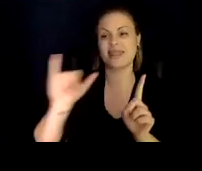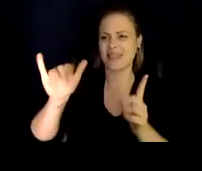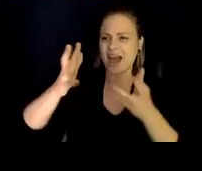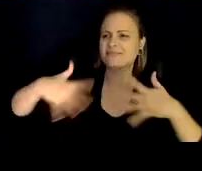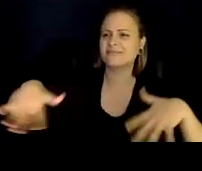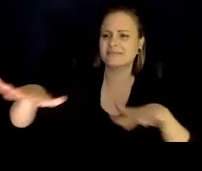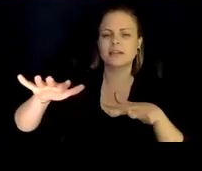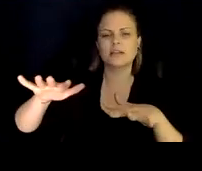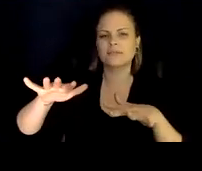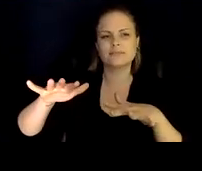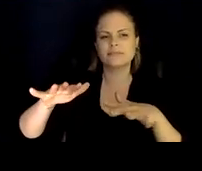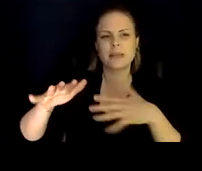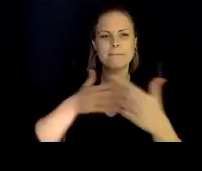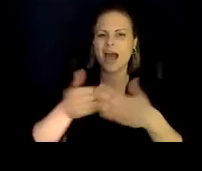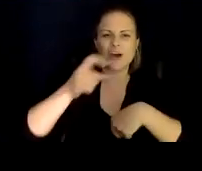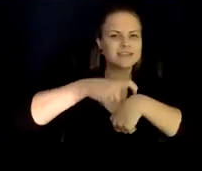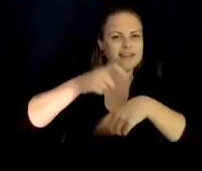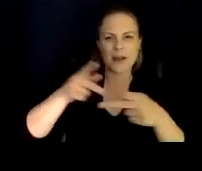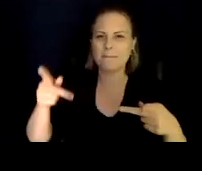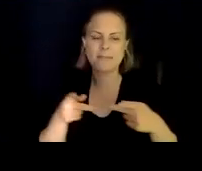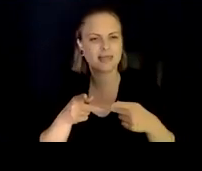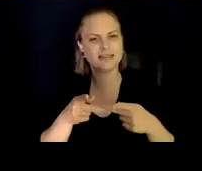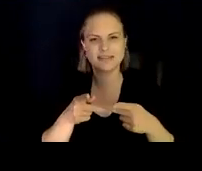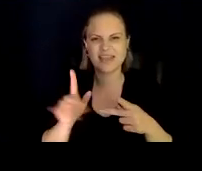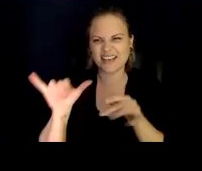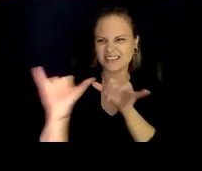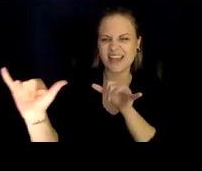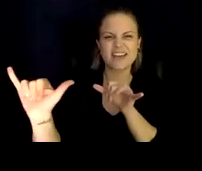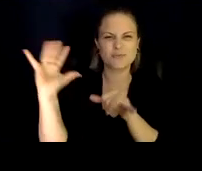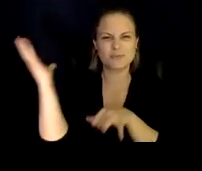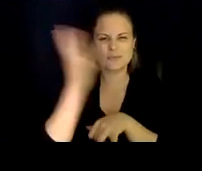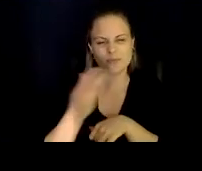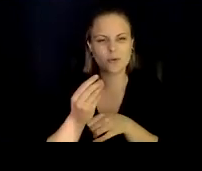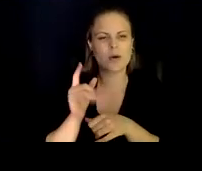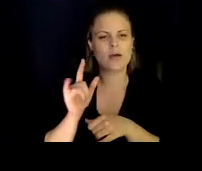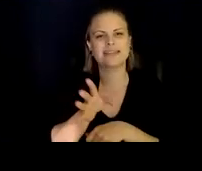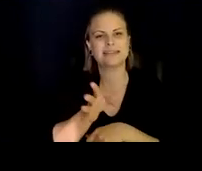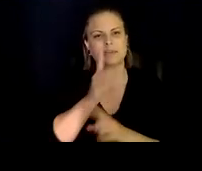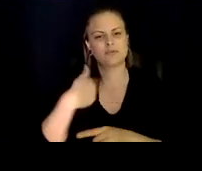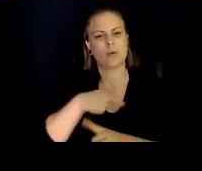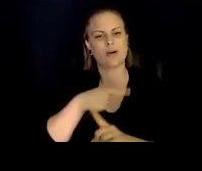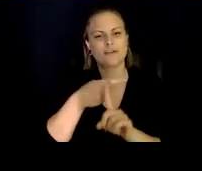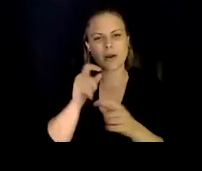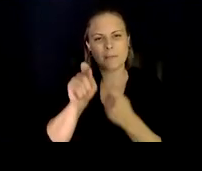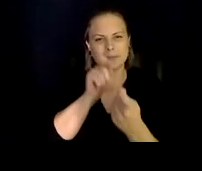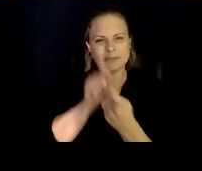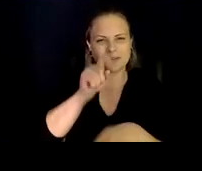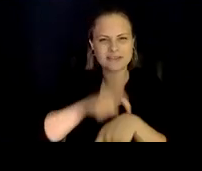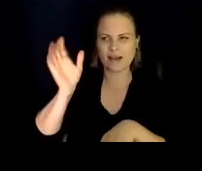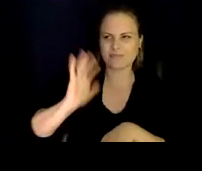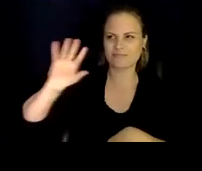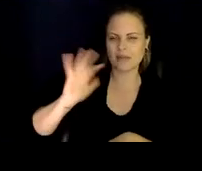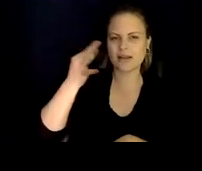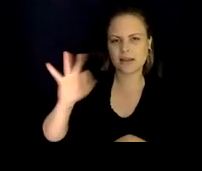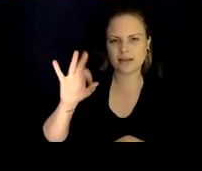Wuthering Heights is a first-rate novel in part because it speaks to us out of a particular time in the 19th century,